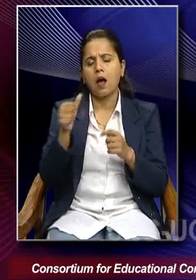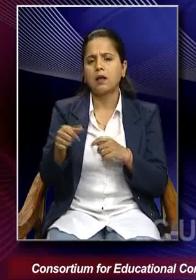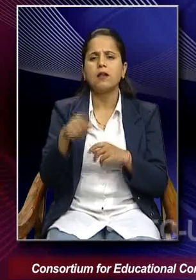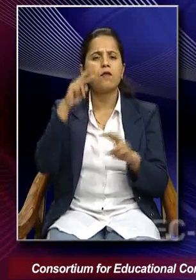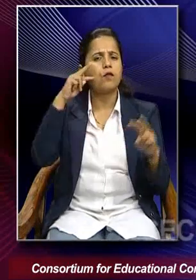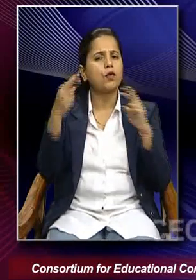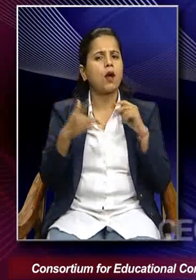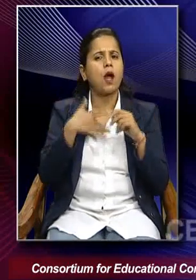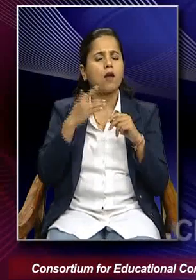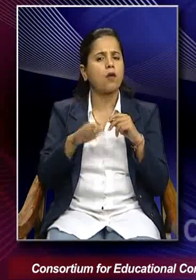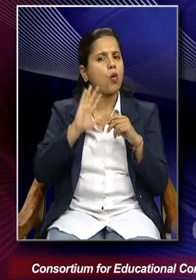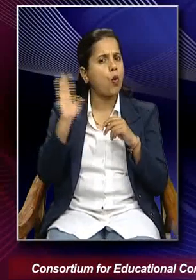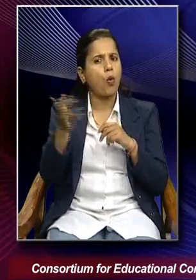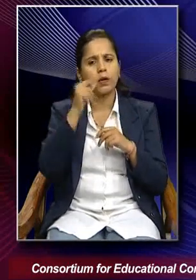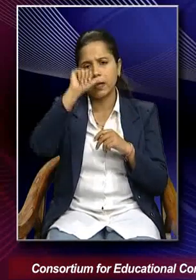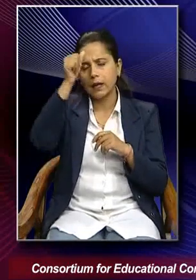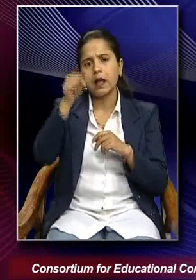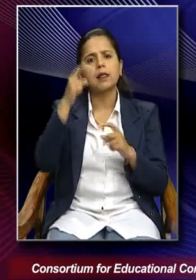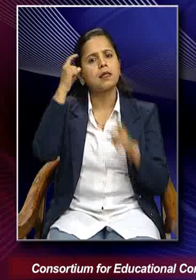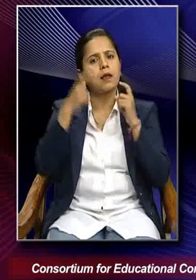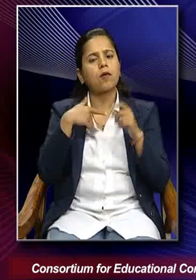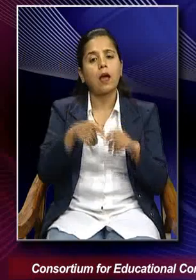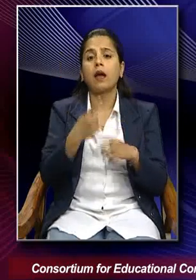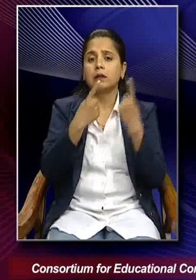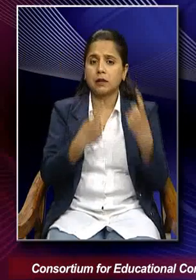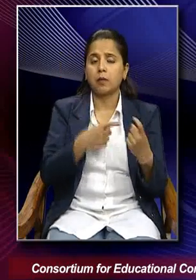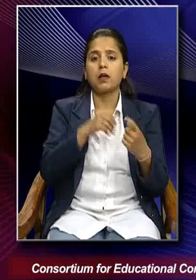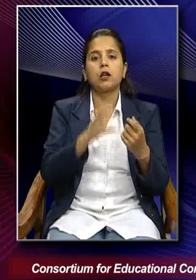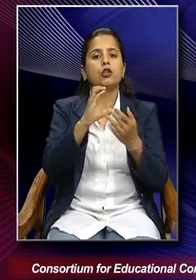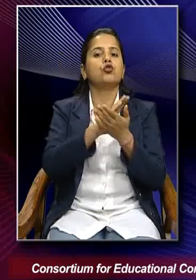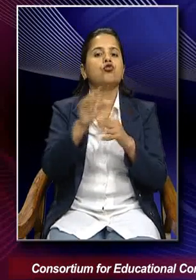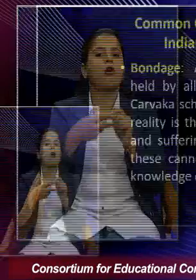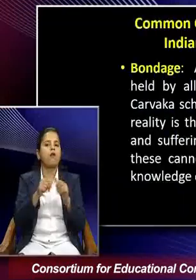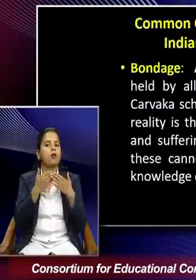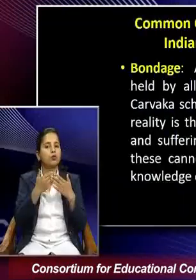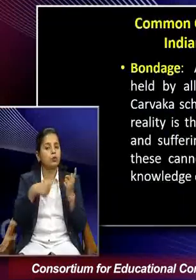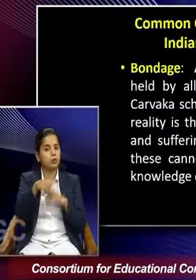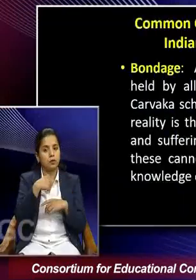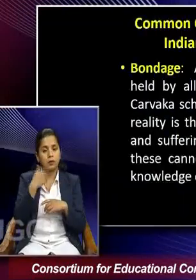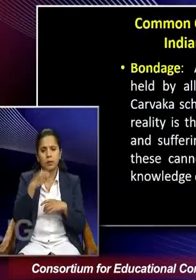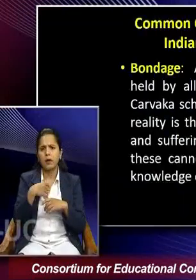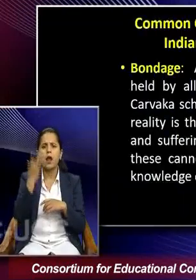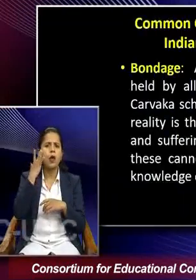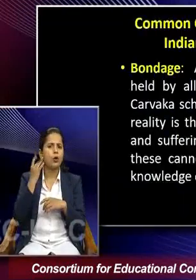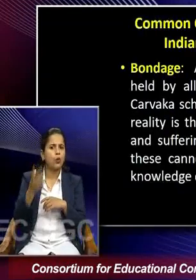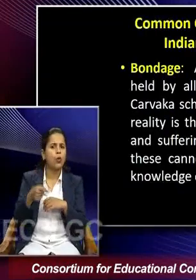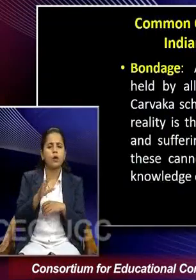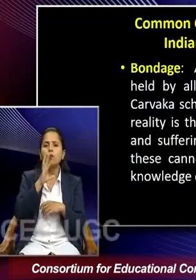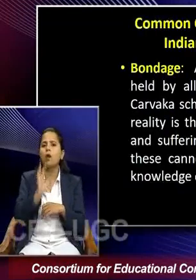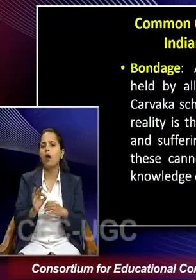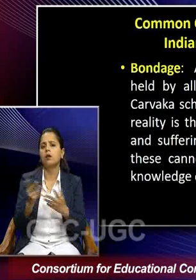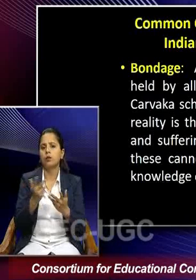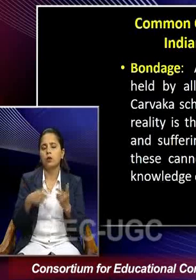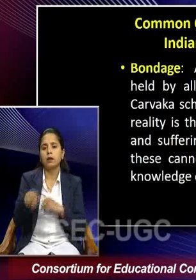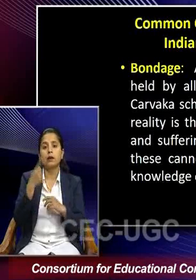view held in all the Indian thinkers, except again Charvak school, is that ignorance of reality is